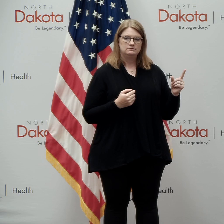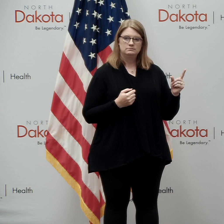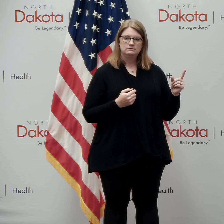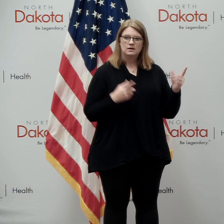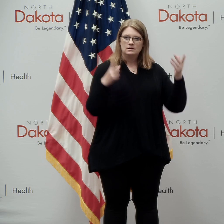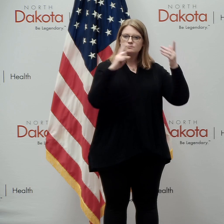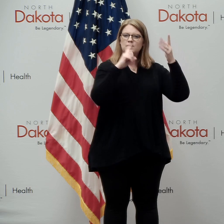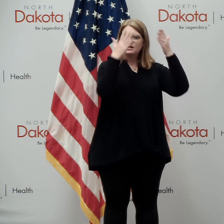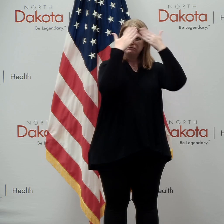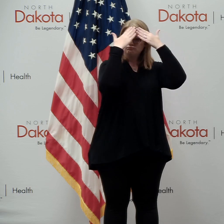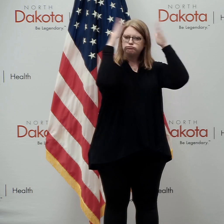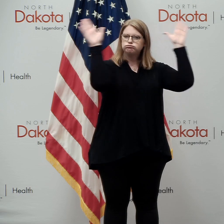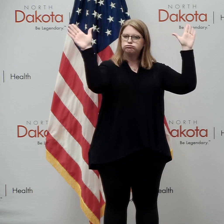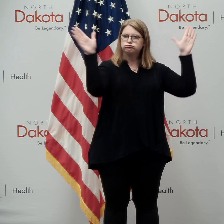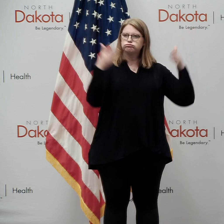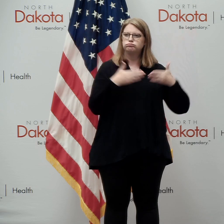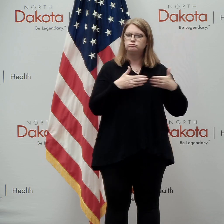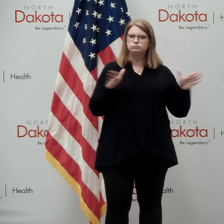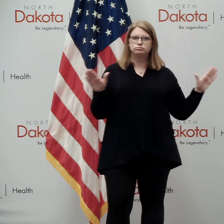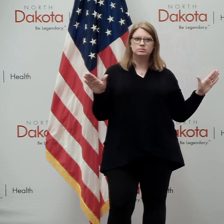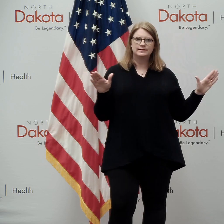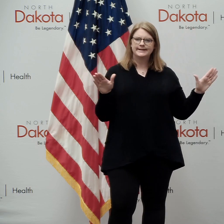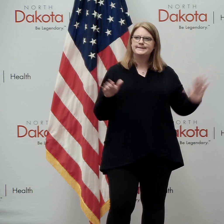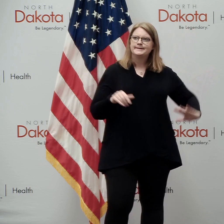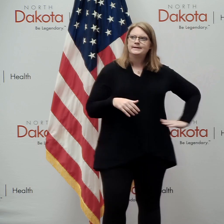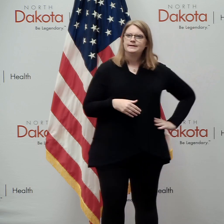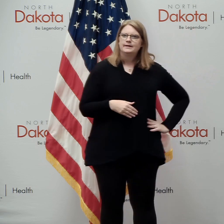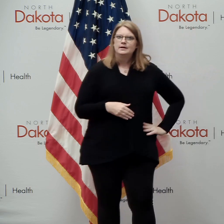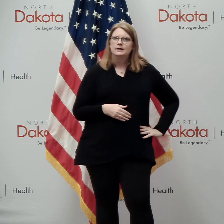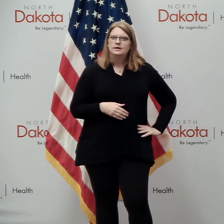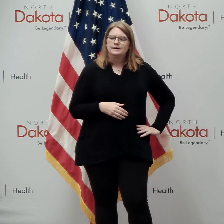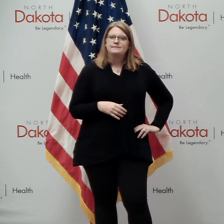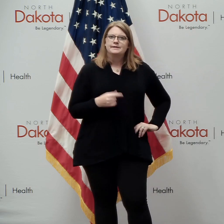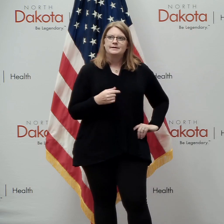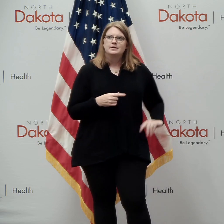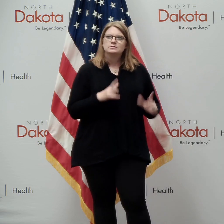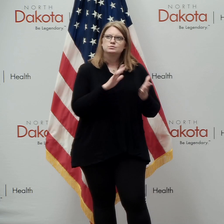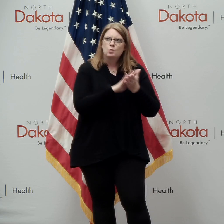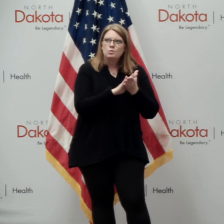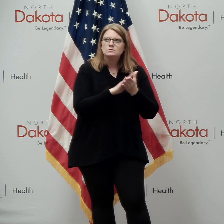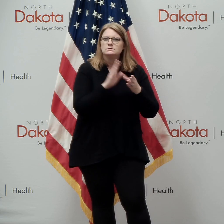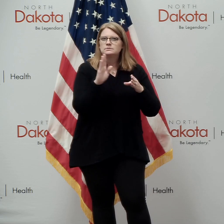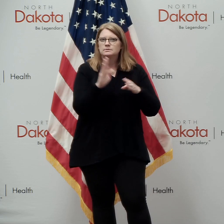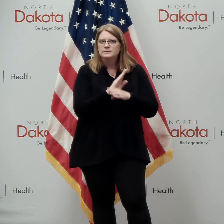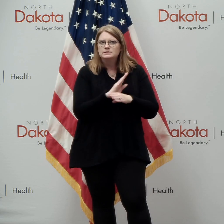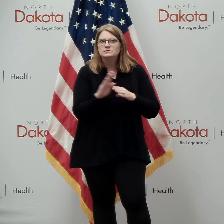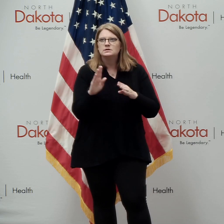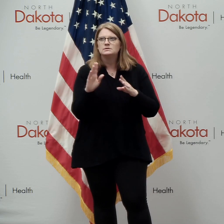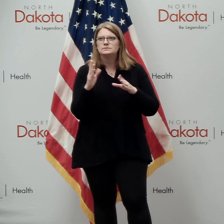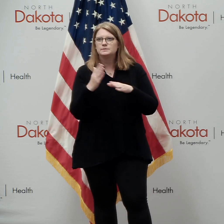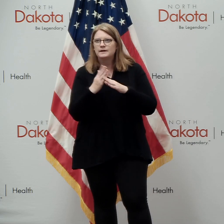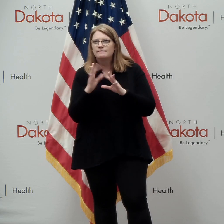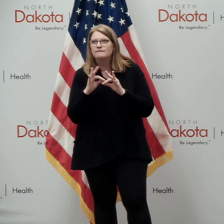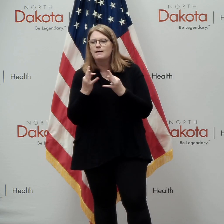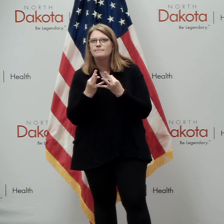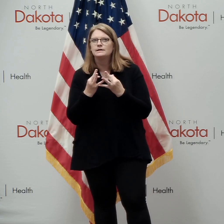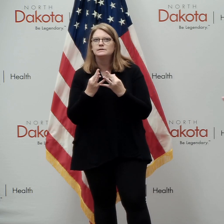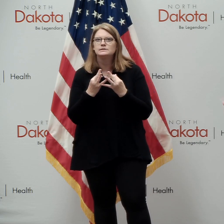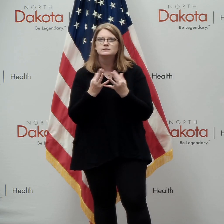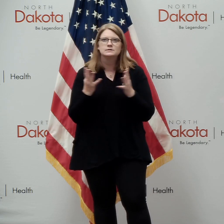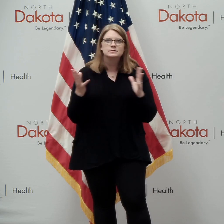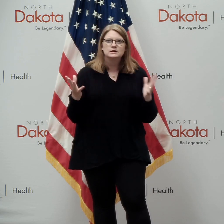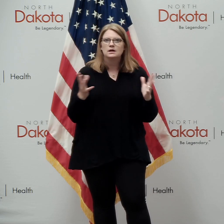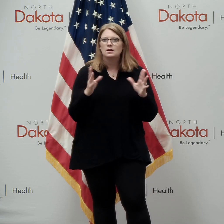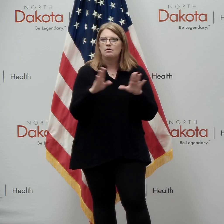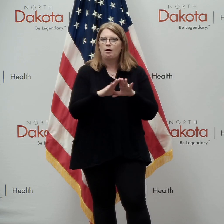open mind and open heart towards saying, look, I want to keep businesses open, I want to keep schools open, I want to help protect family members, I want to protect my friends, I want